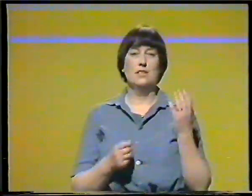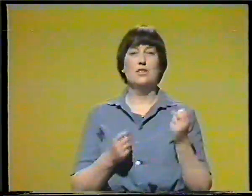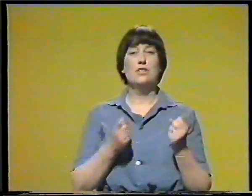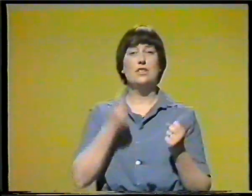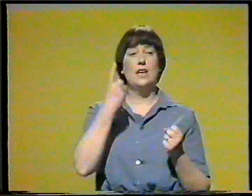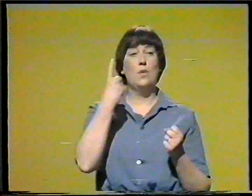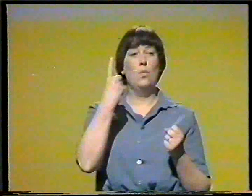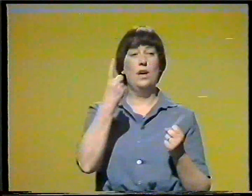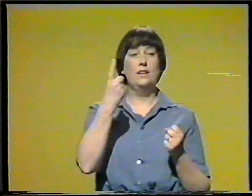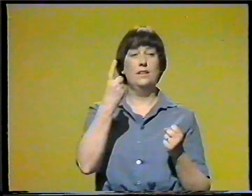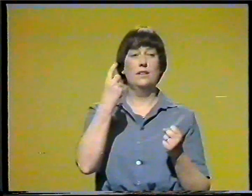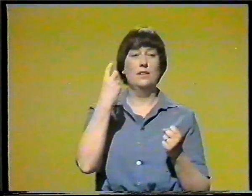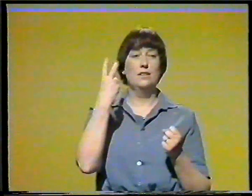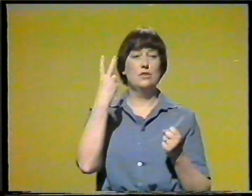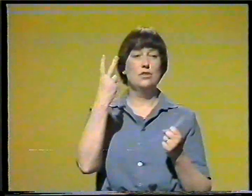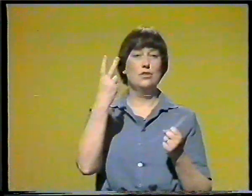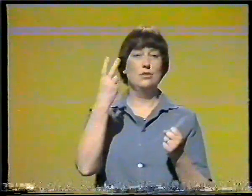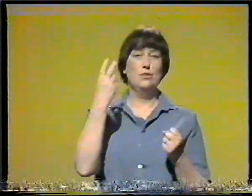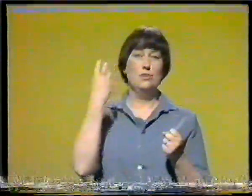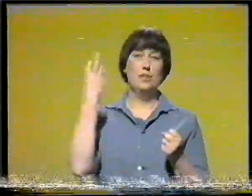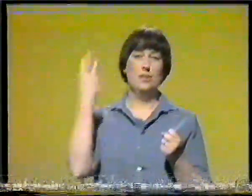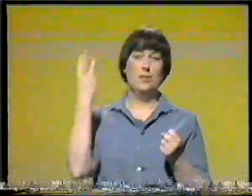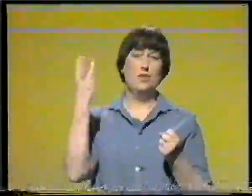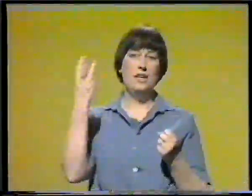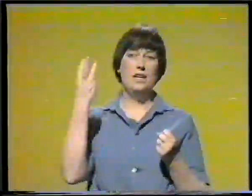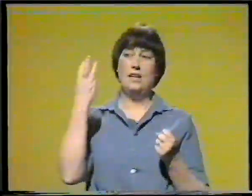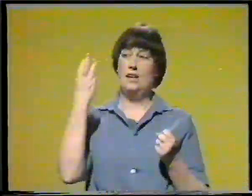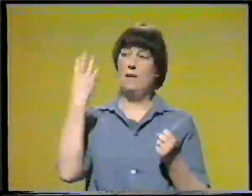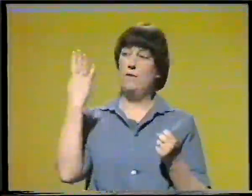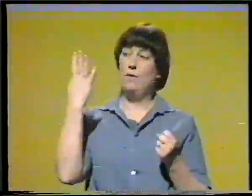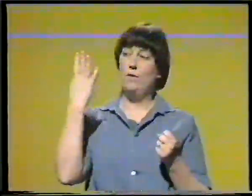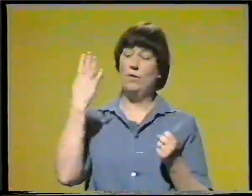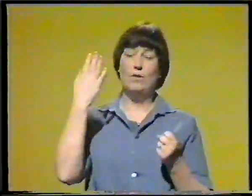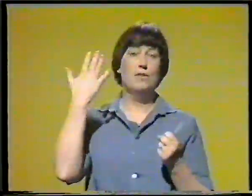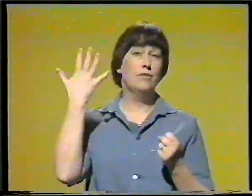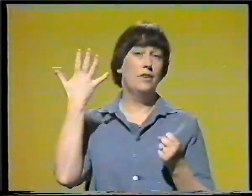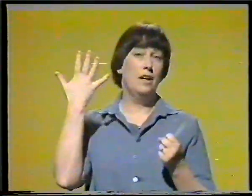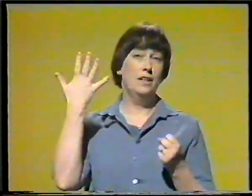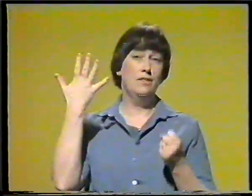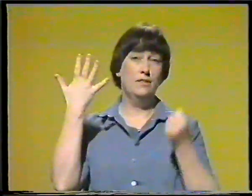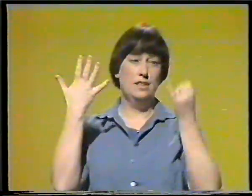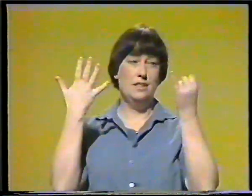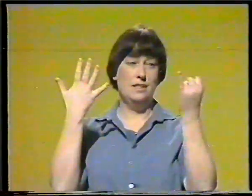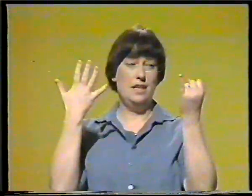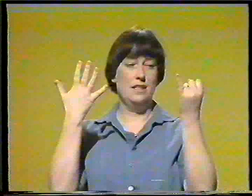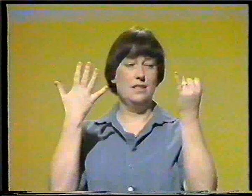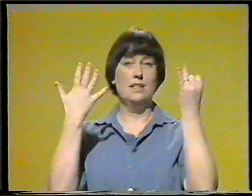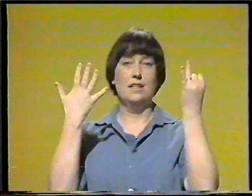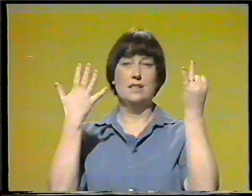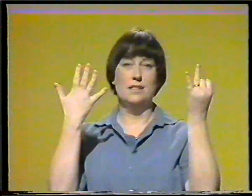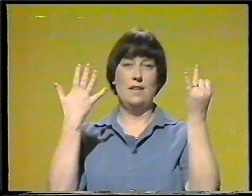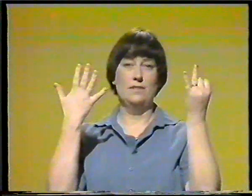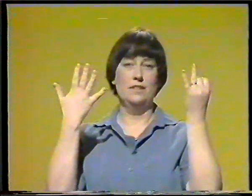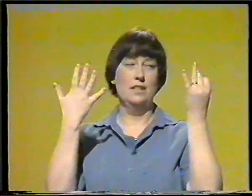Just say 1, 2, 3, 4, 5, 6, 7,